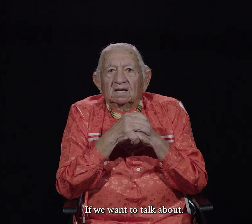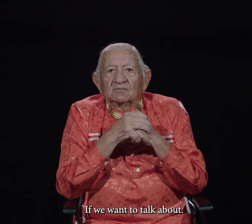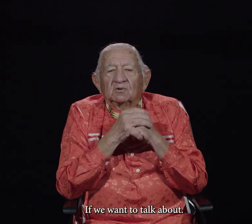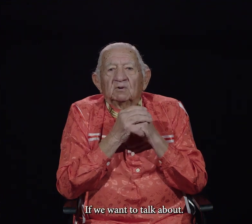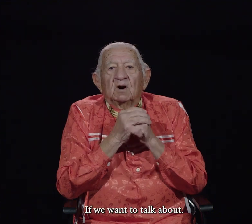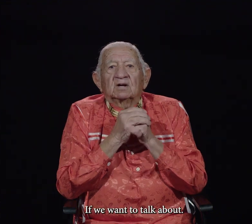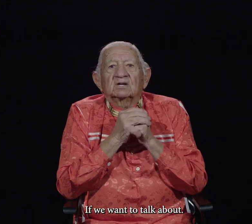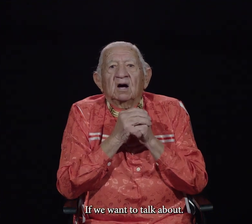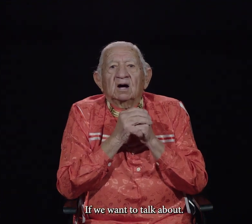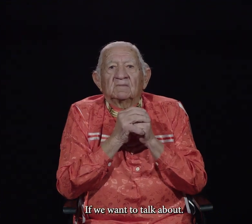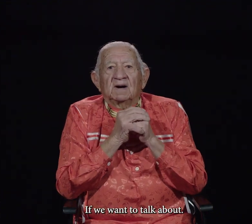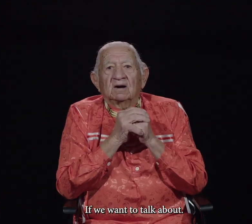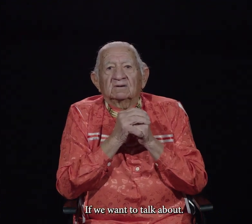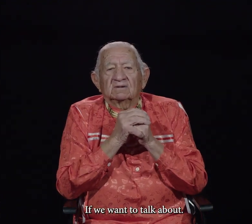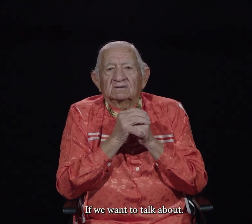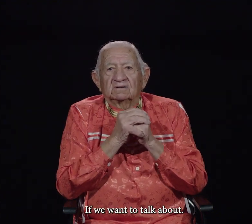If we want to talk about